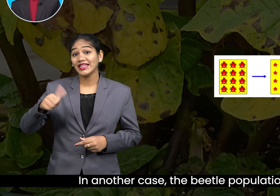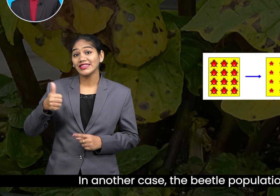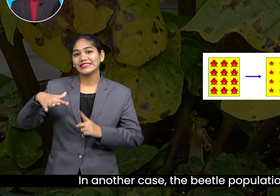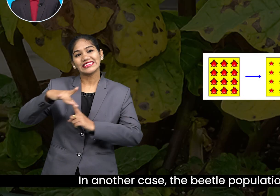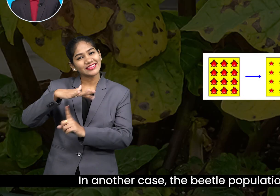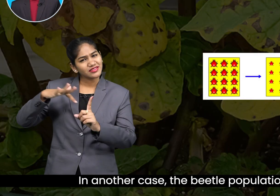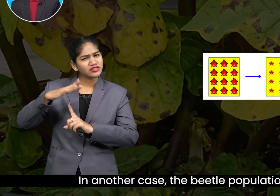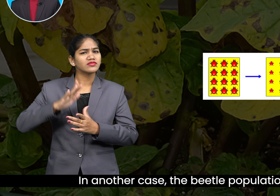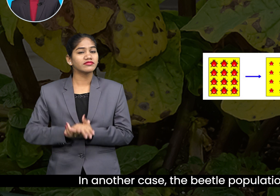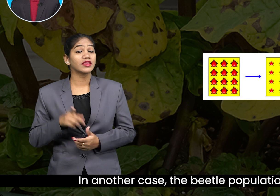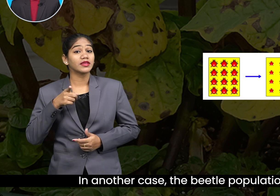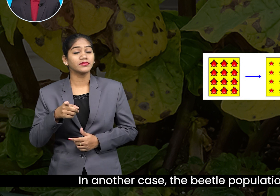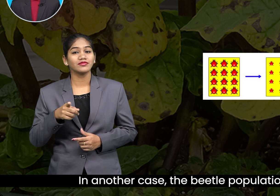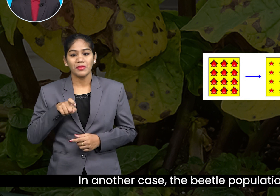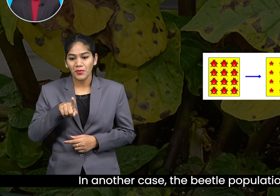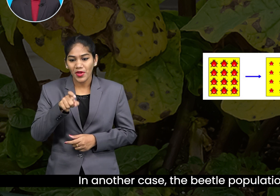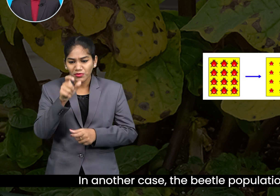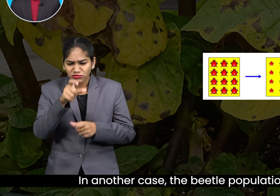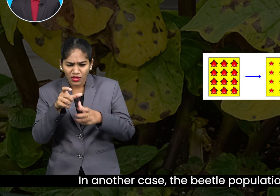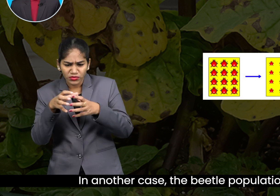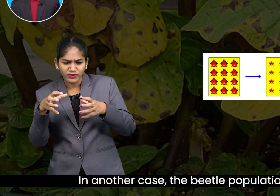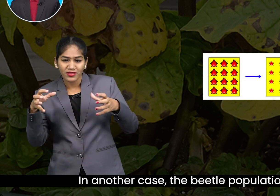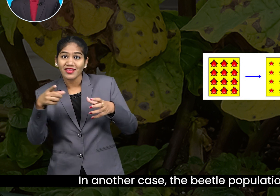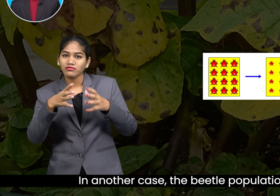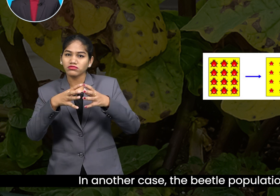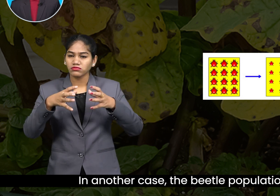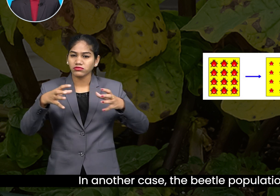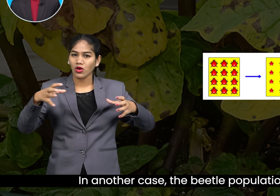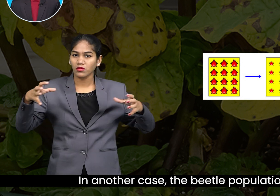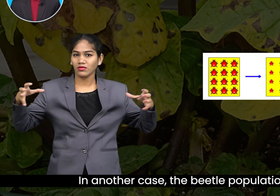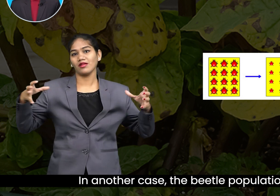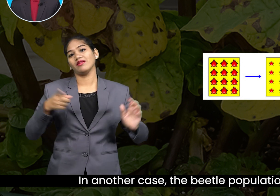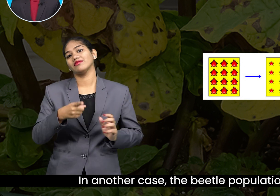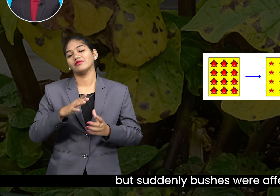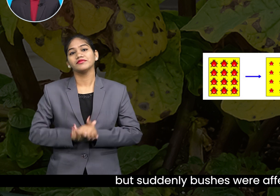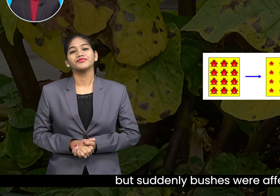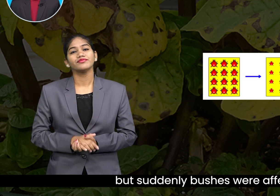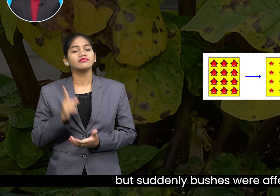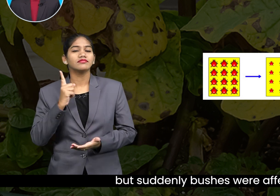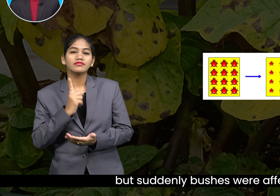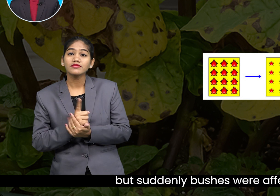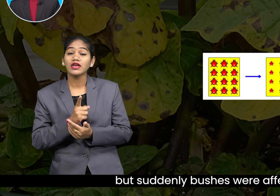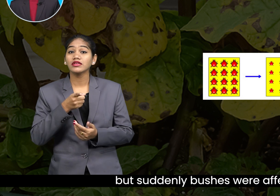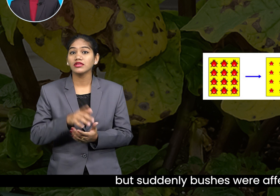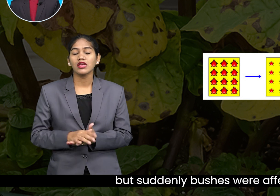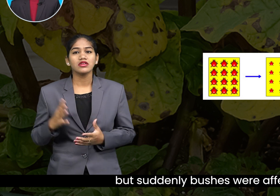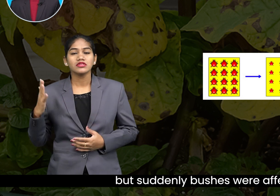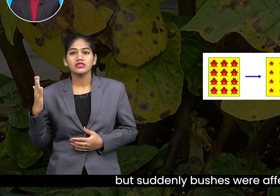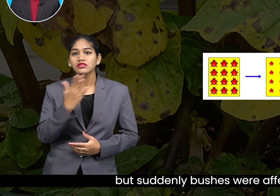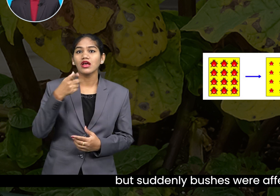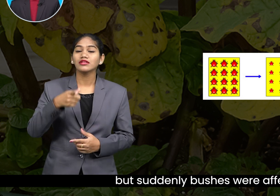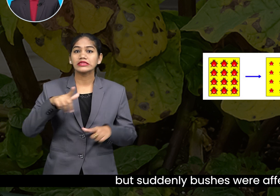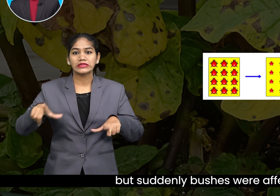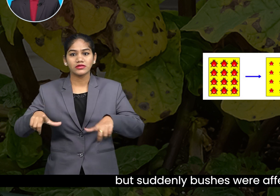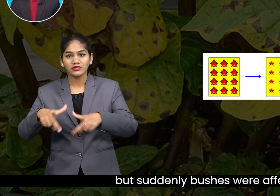In another case, the beetle population is increasing, but suddenly